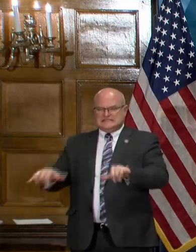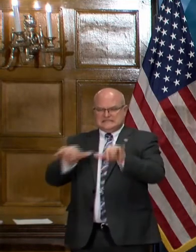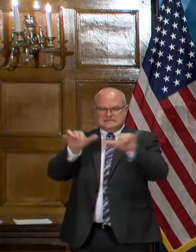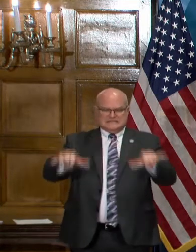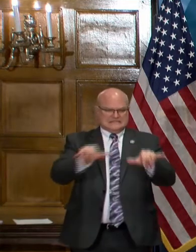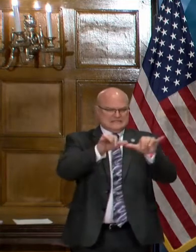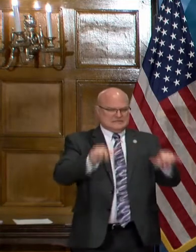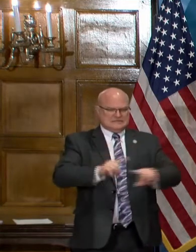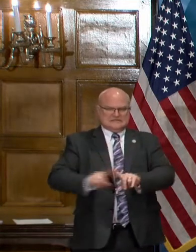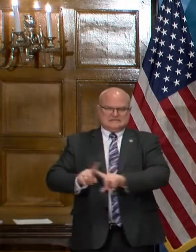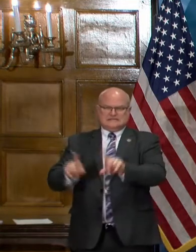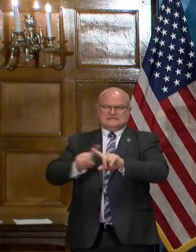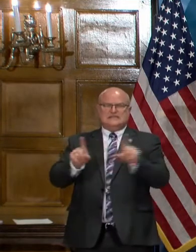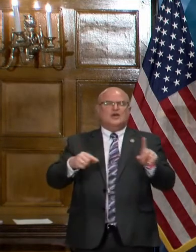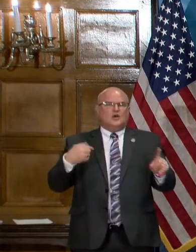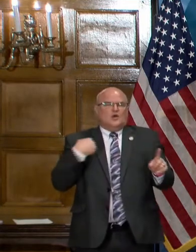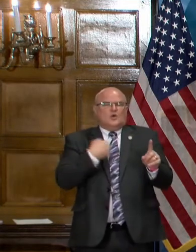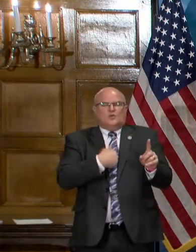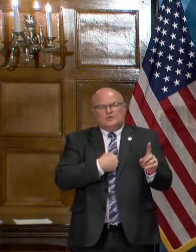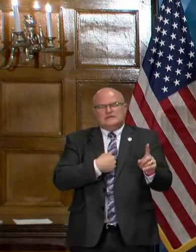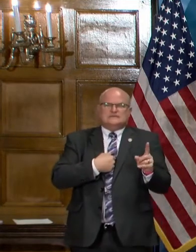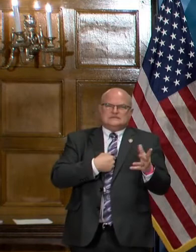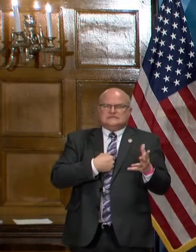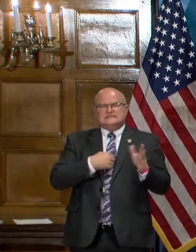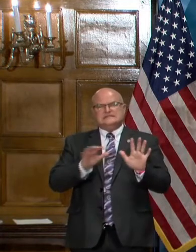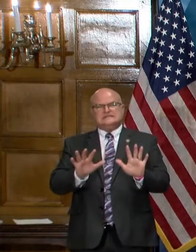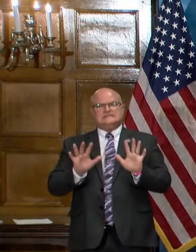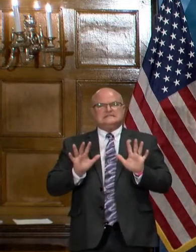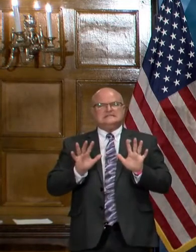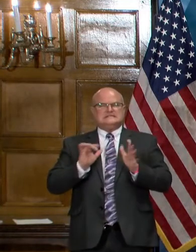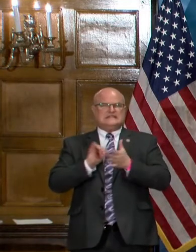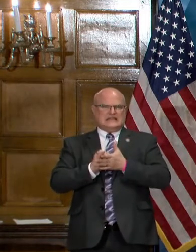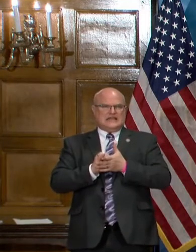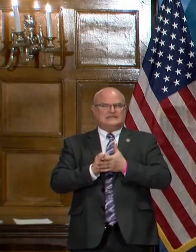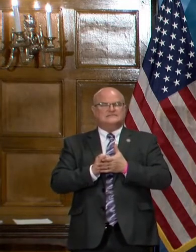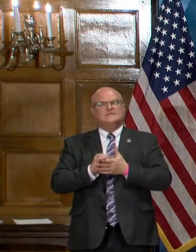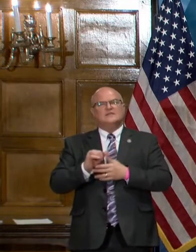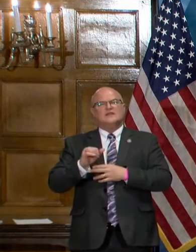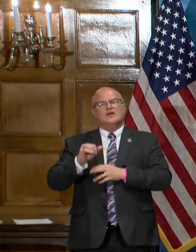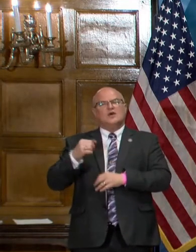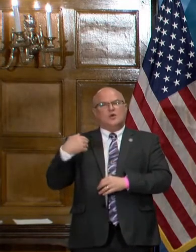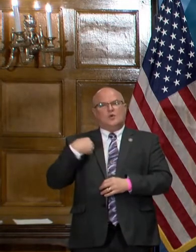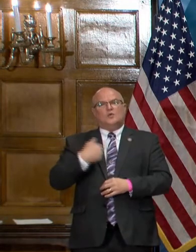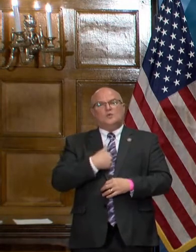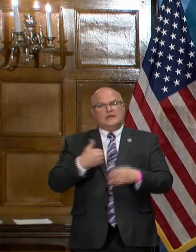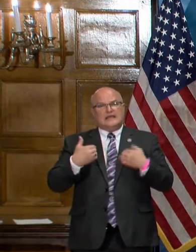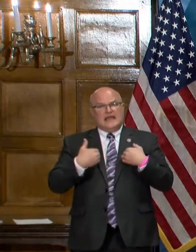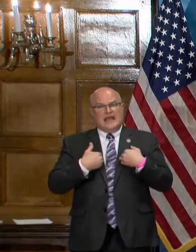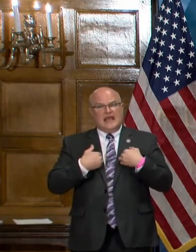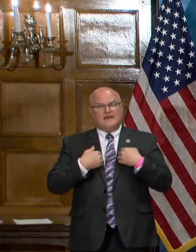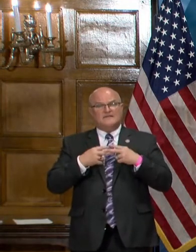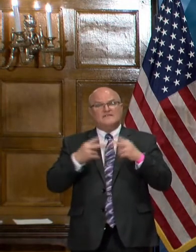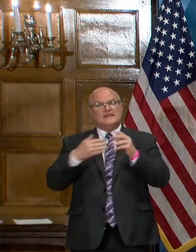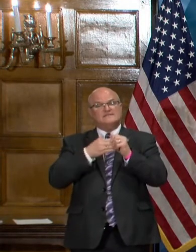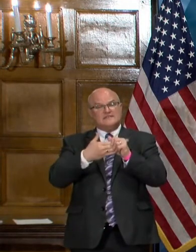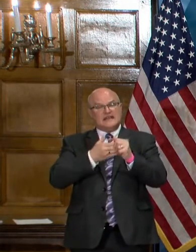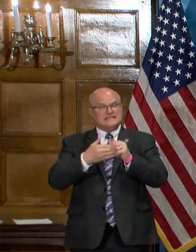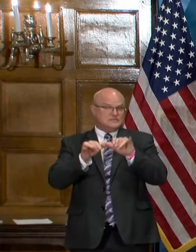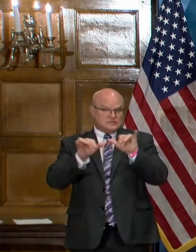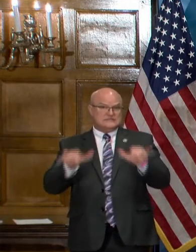this, that we were kind of reticent to go down that pathway. You know, we have a very, very flexible